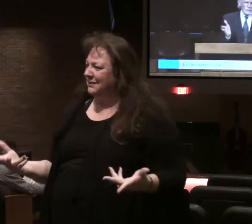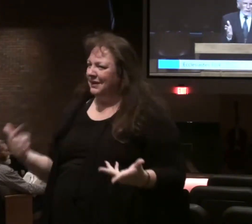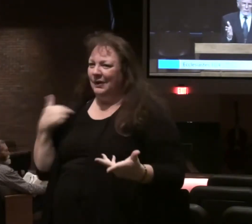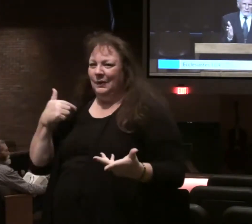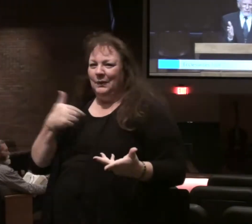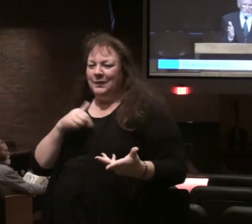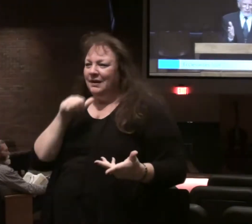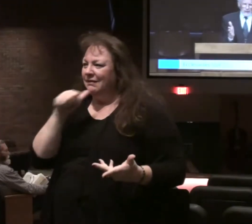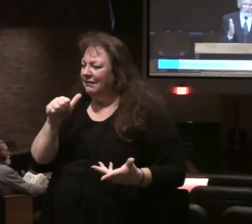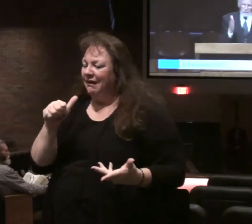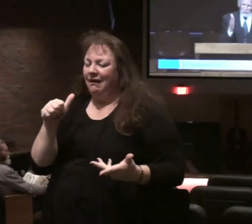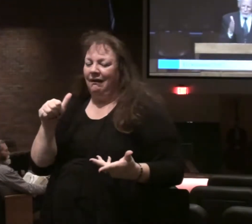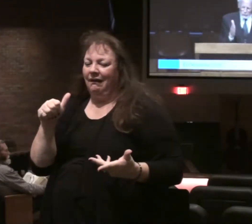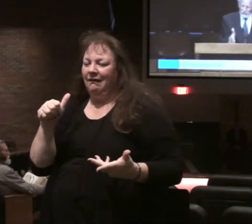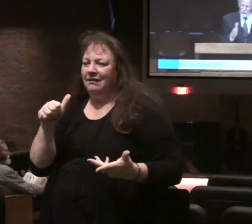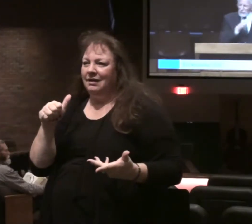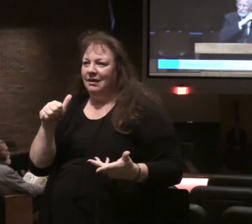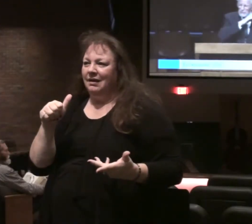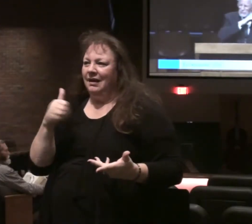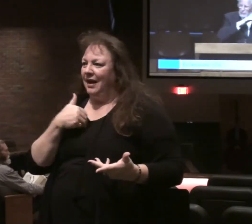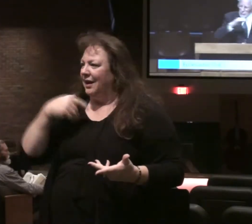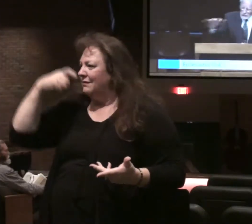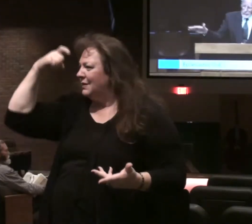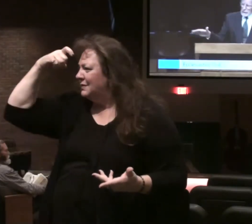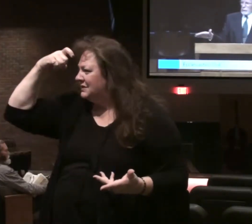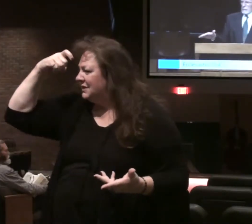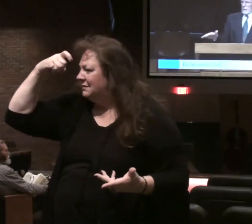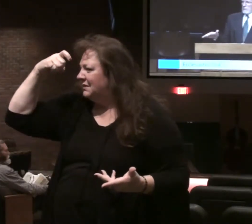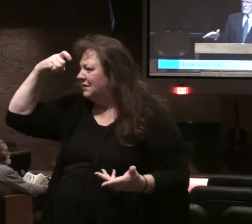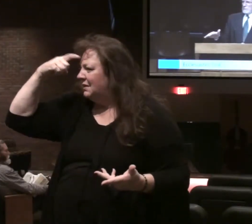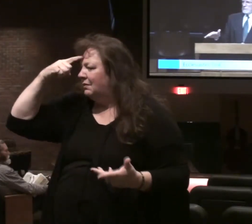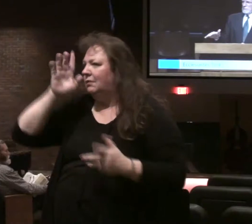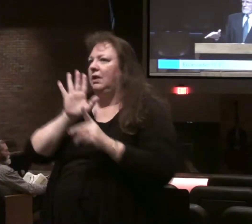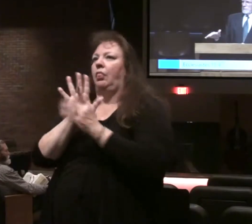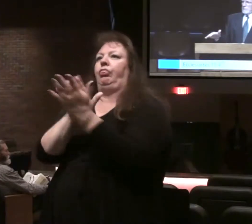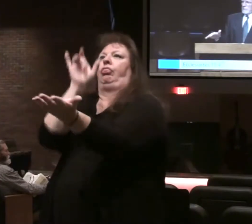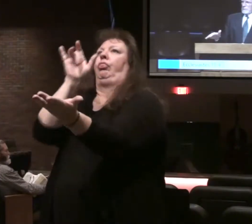not functioning with wisdom when we run over it.